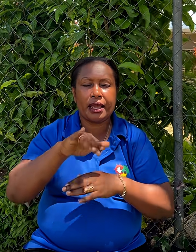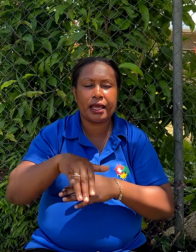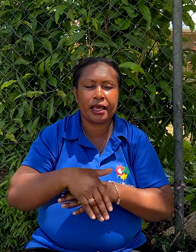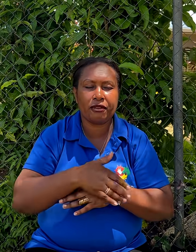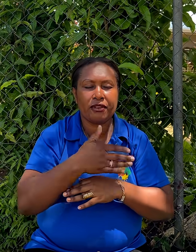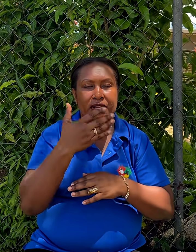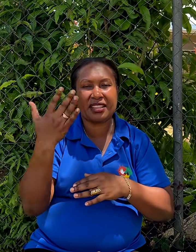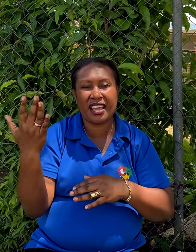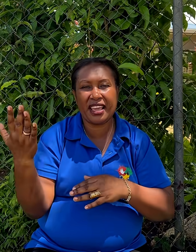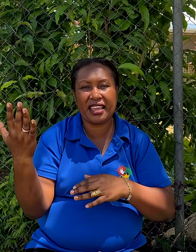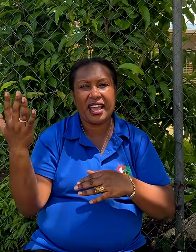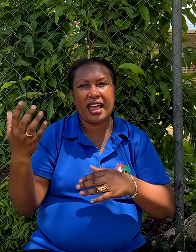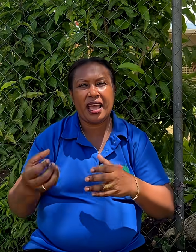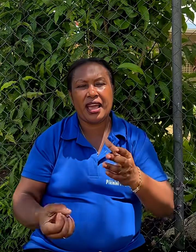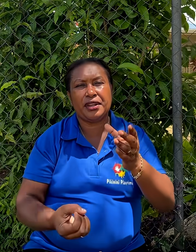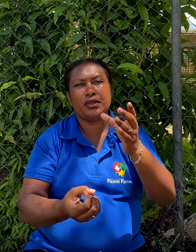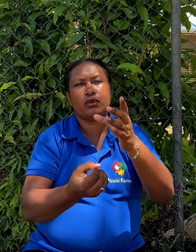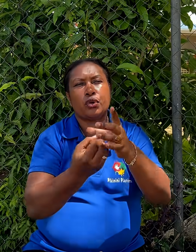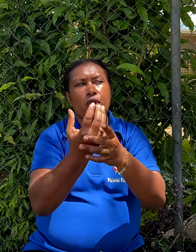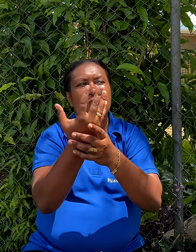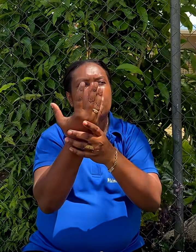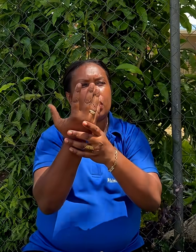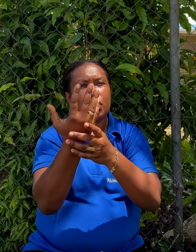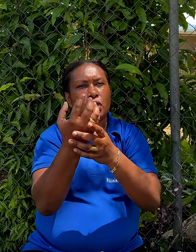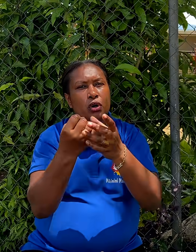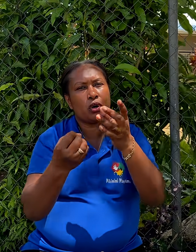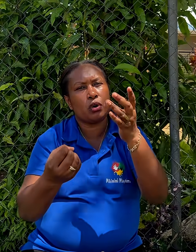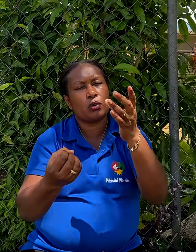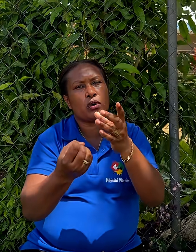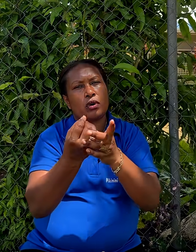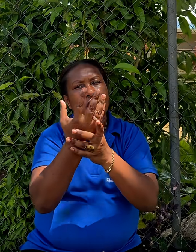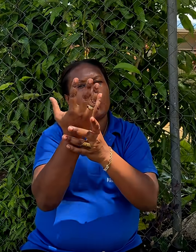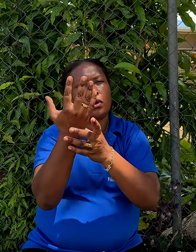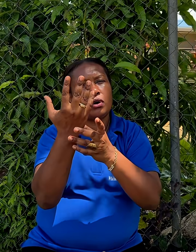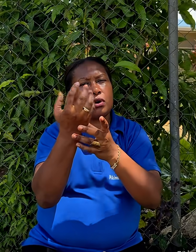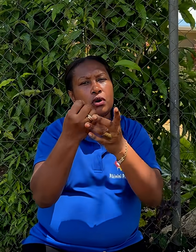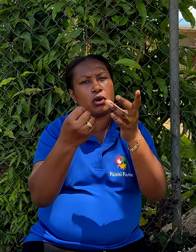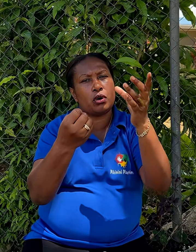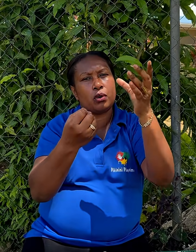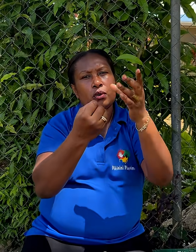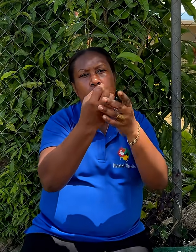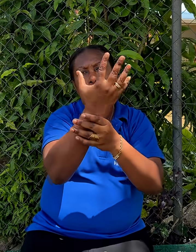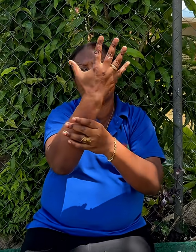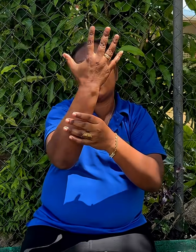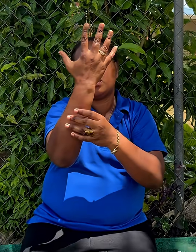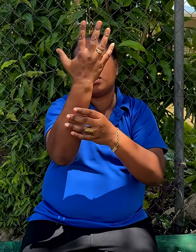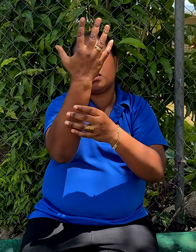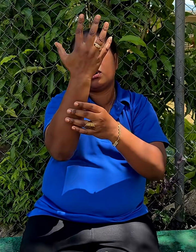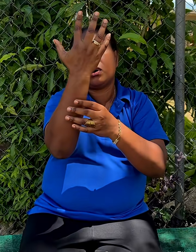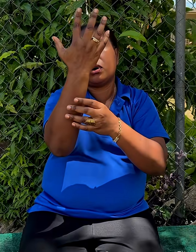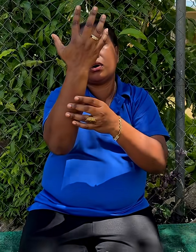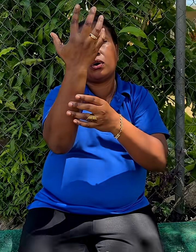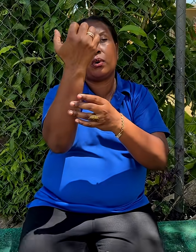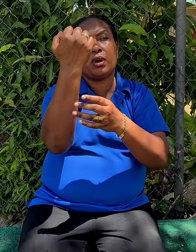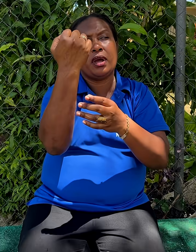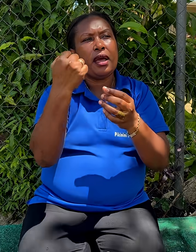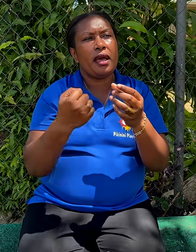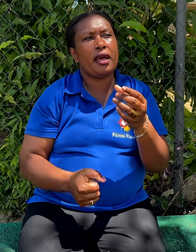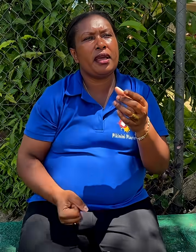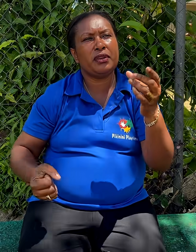pray every day, and you grow, grow, grow. And